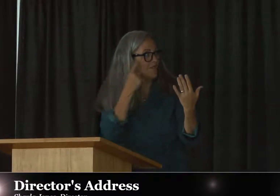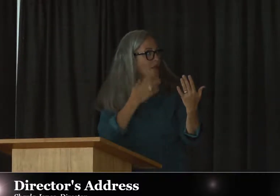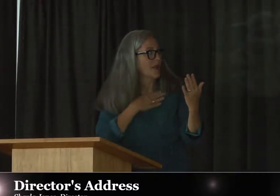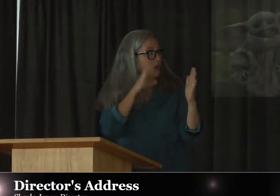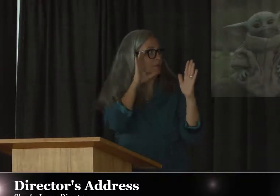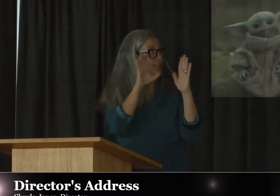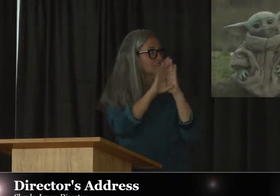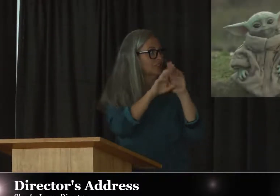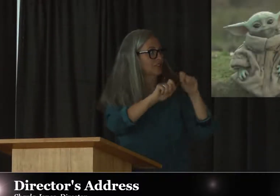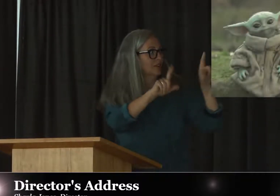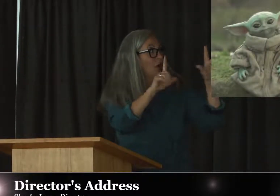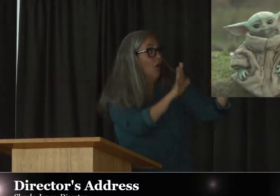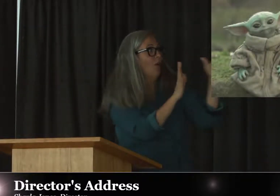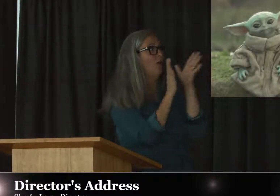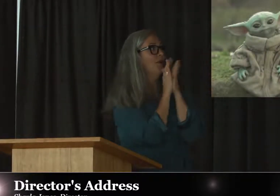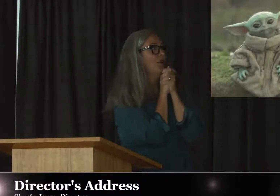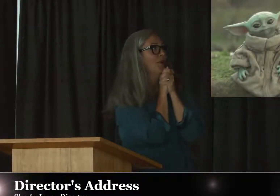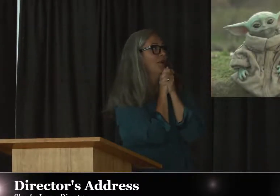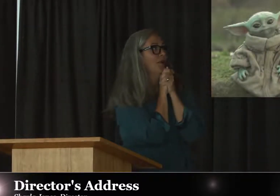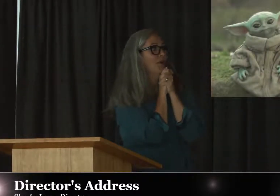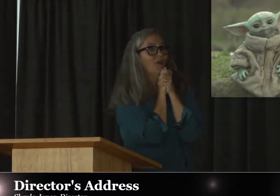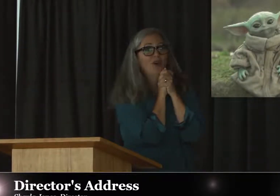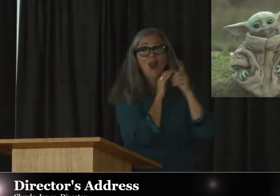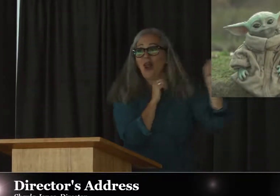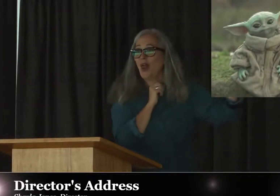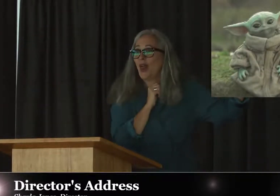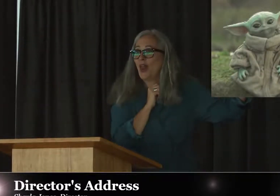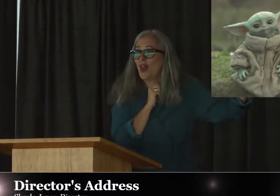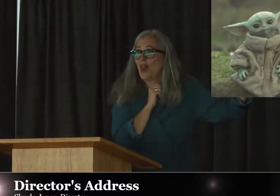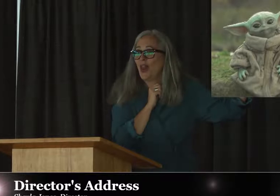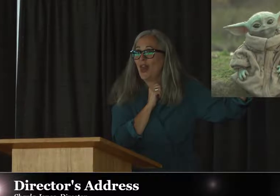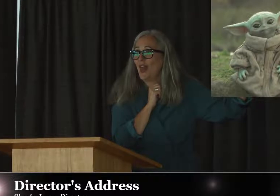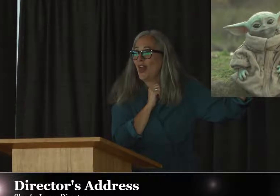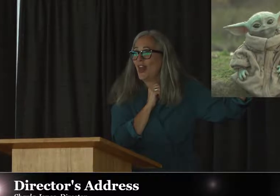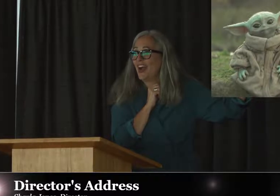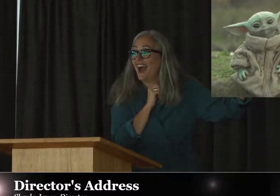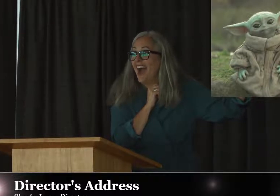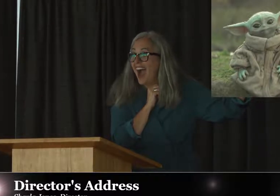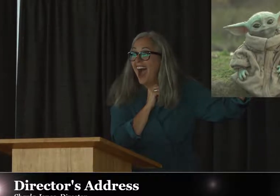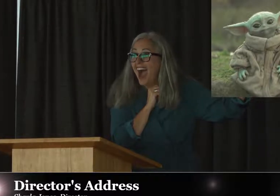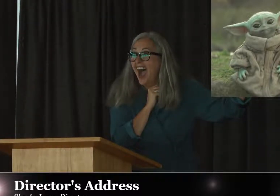it. I'm waiting for the picture. There it is. Oh, look.